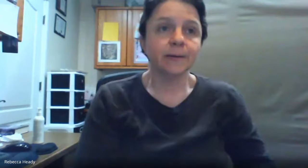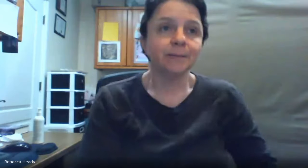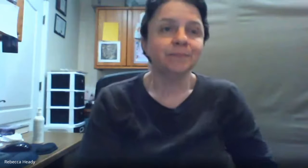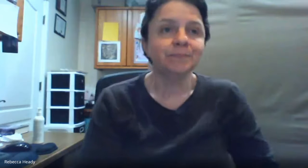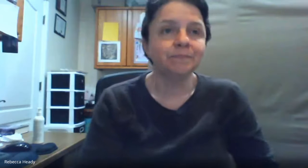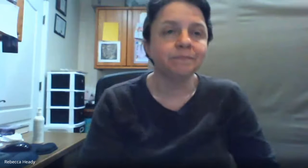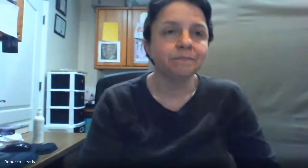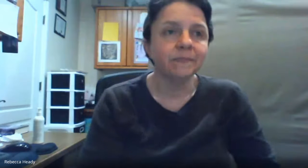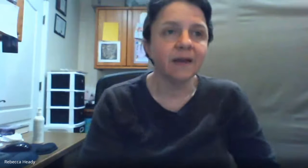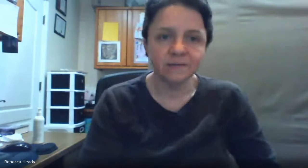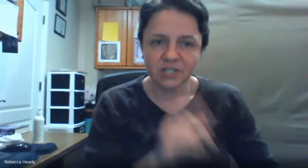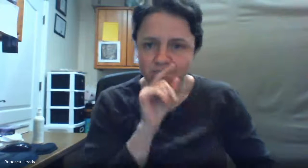so. Yeah, chicken.